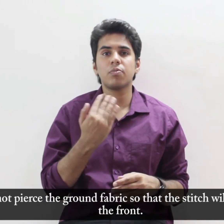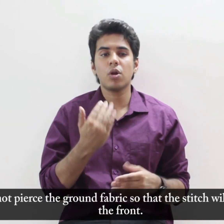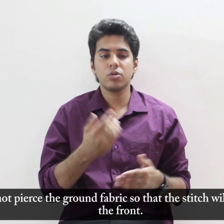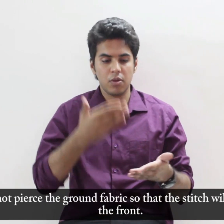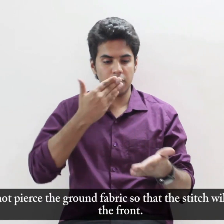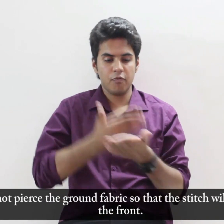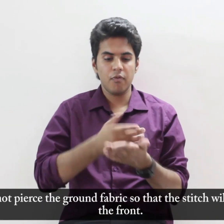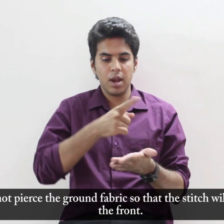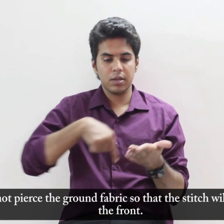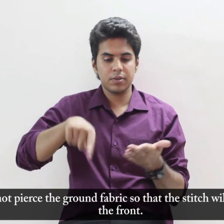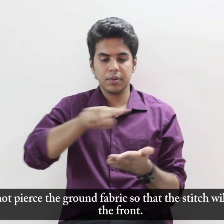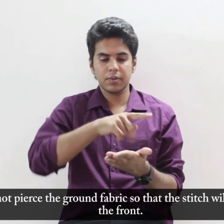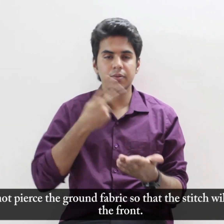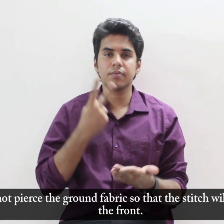front.